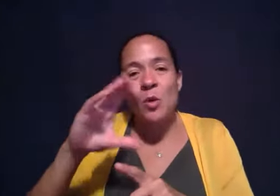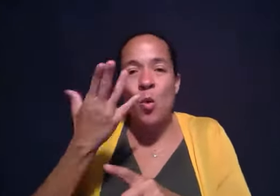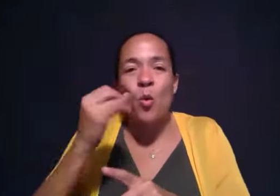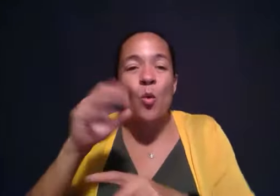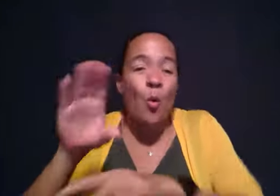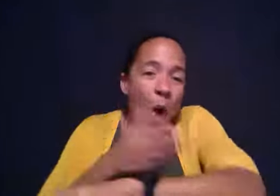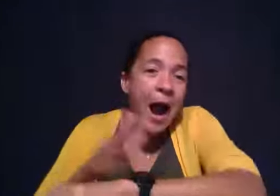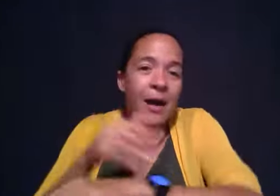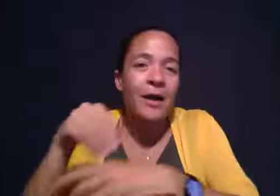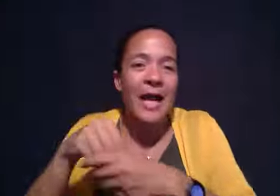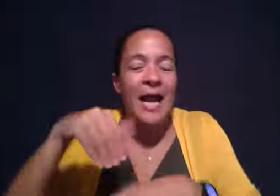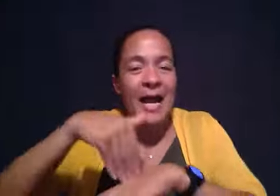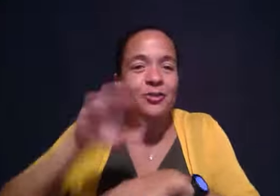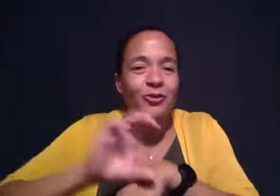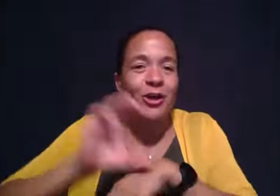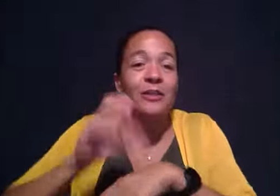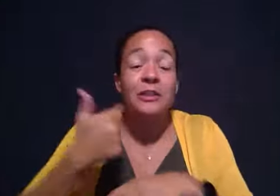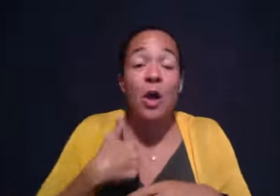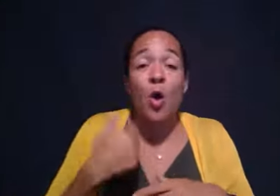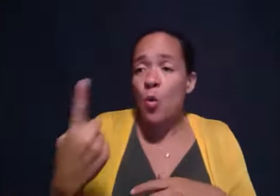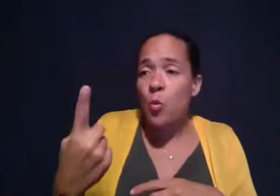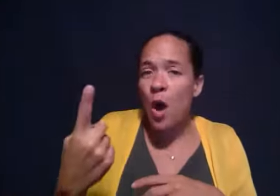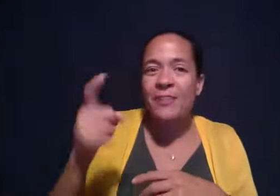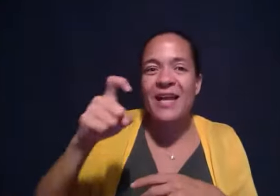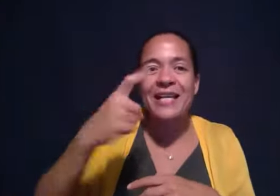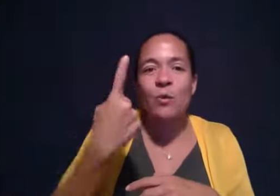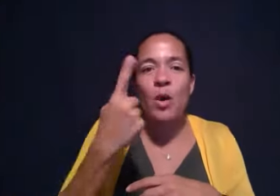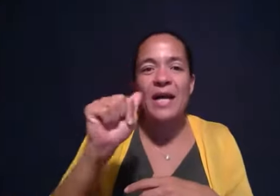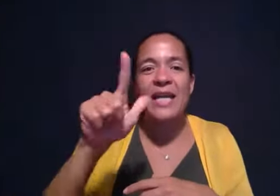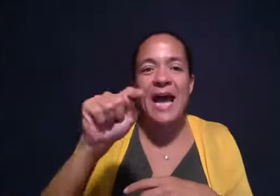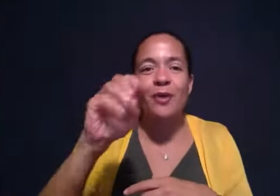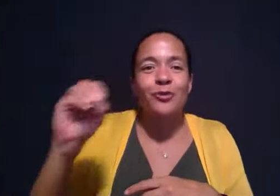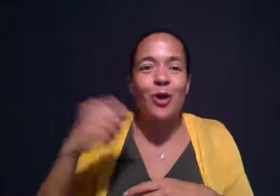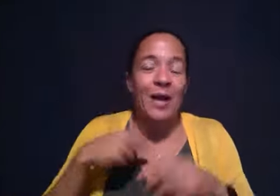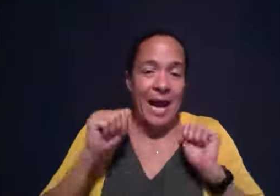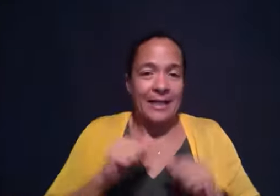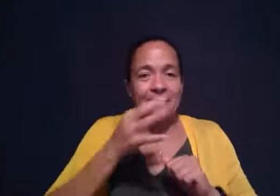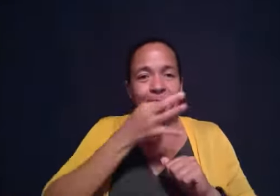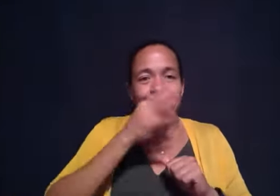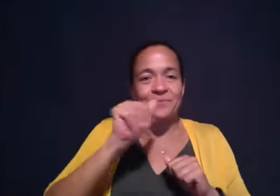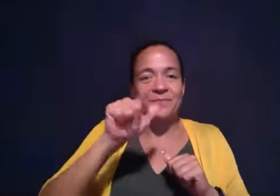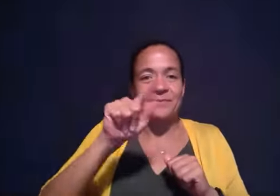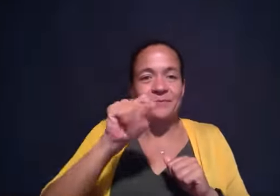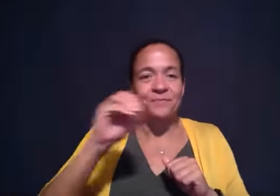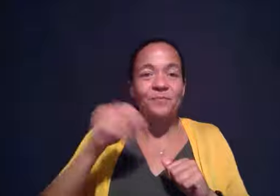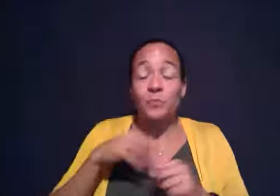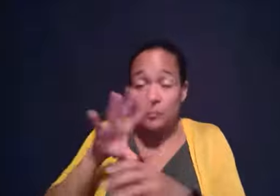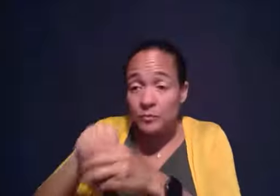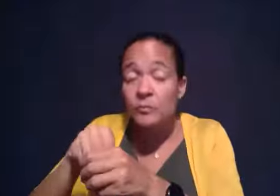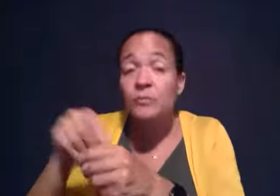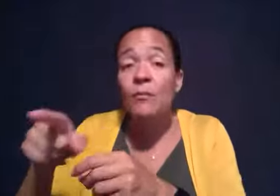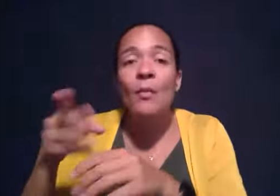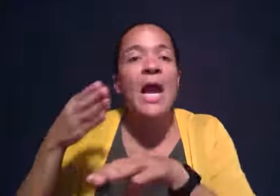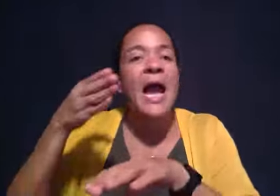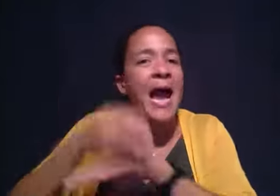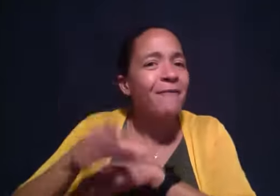so I started singing in their nerd group. And after choir practice, they would go and drink frozen margaritas,